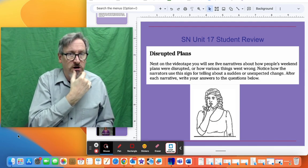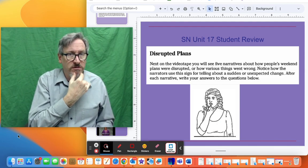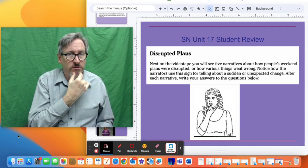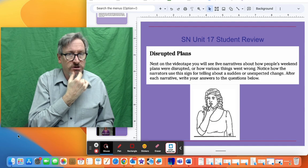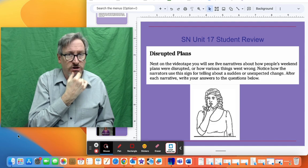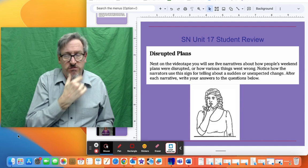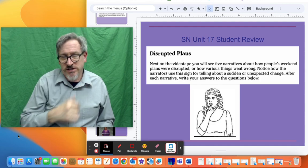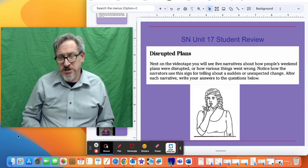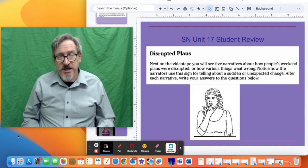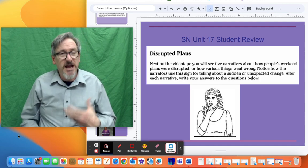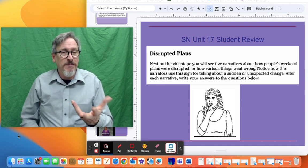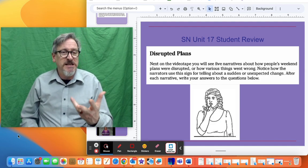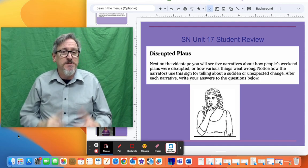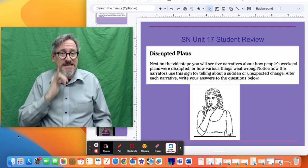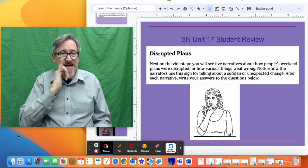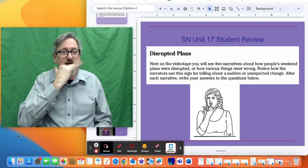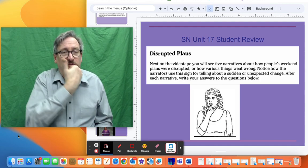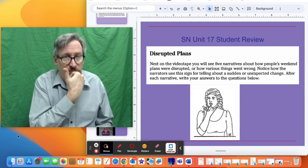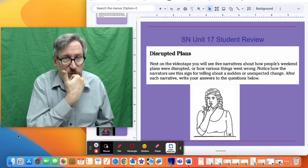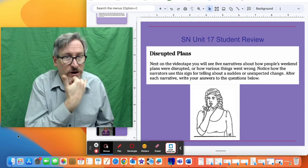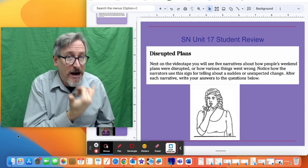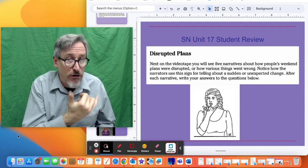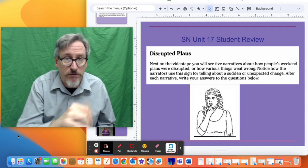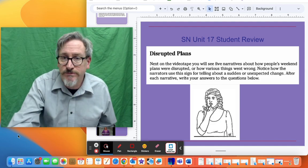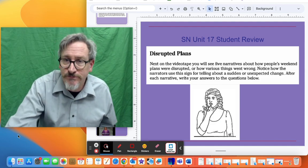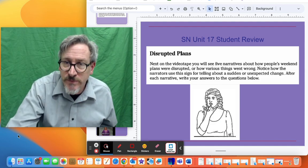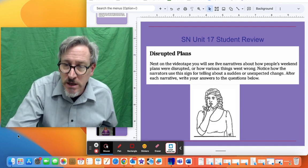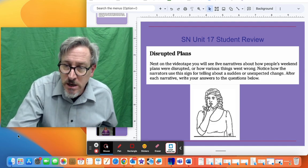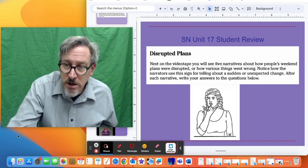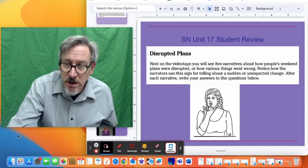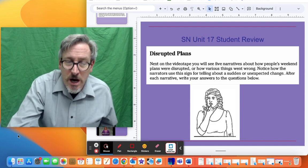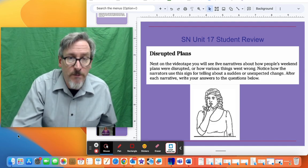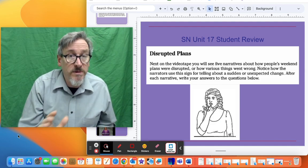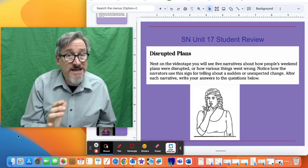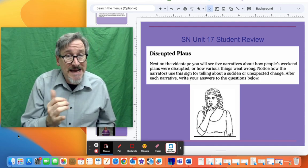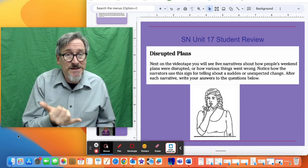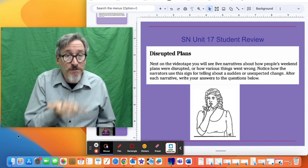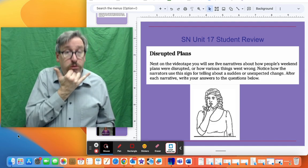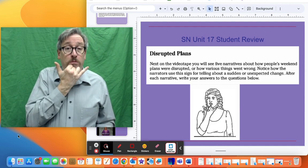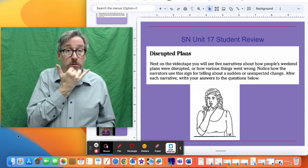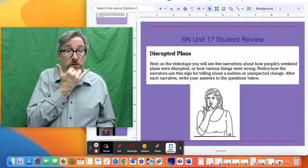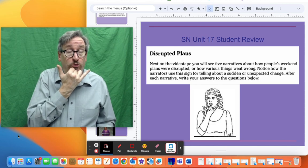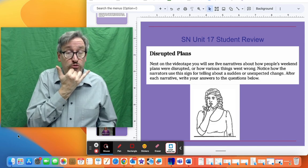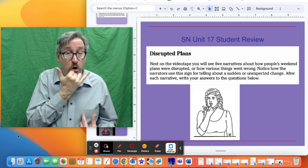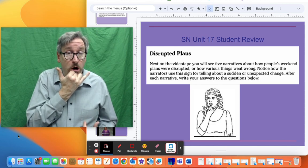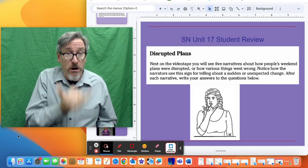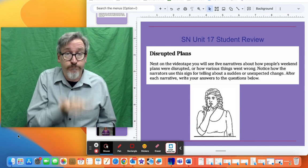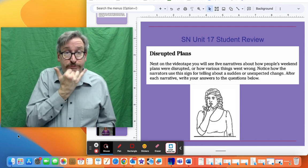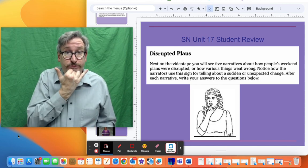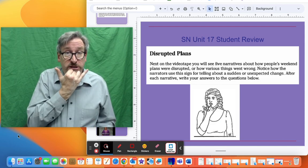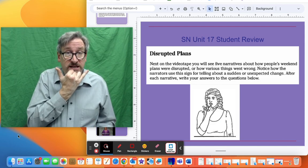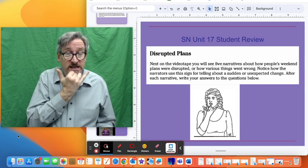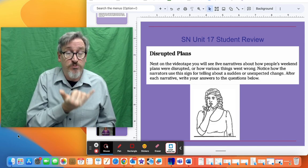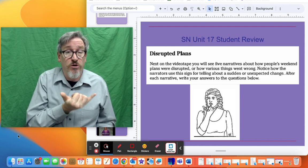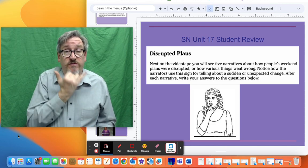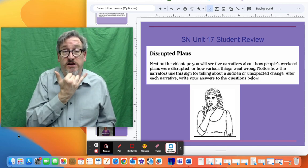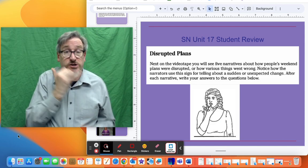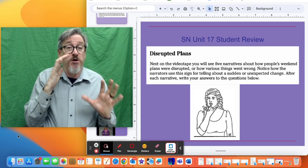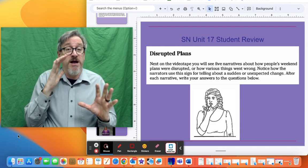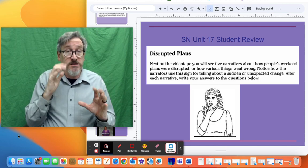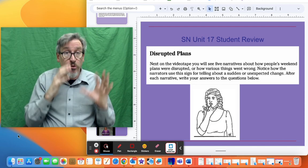jaw, across the chin, it means mistake or error. Tends to be wrong, just like this, more of